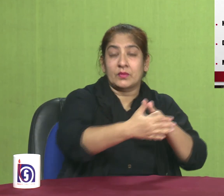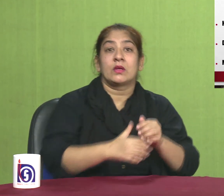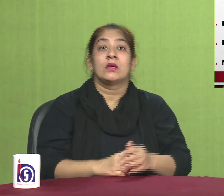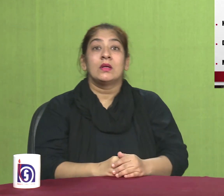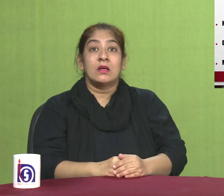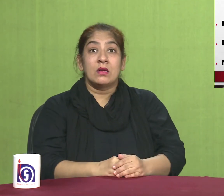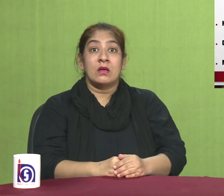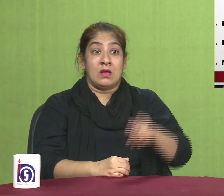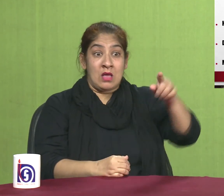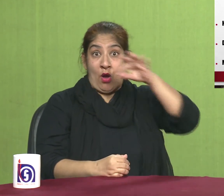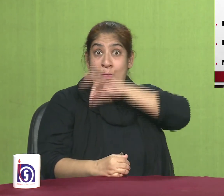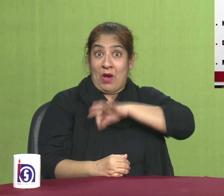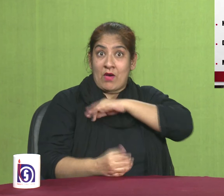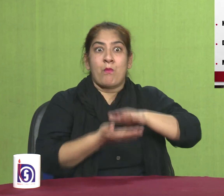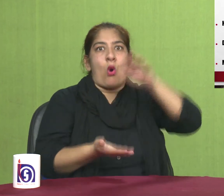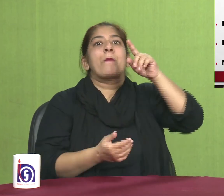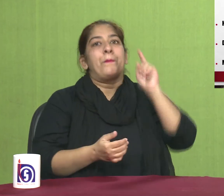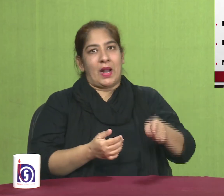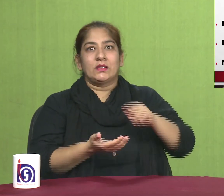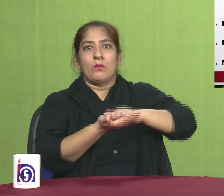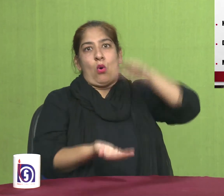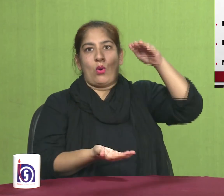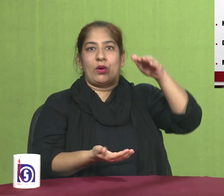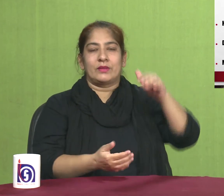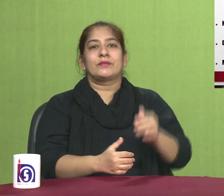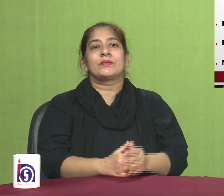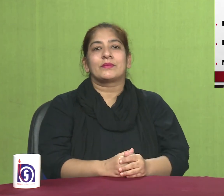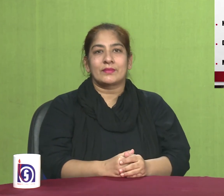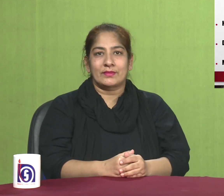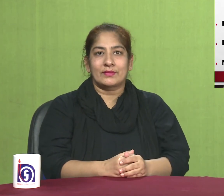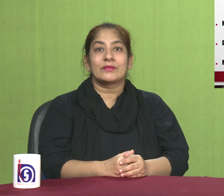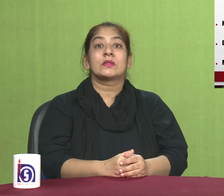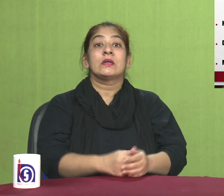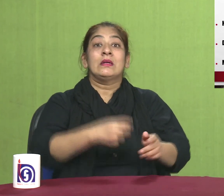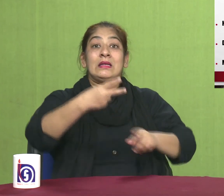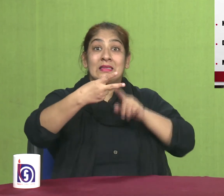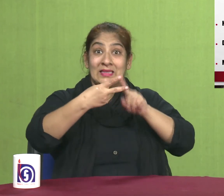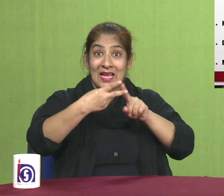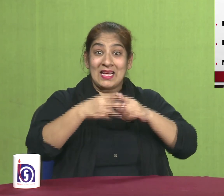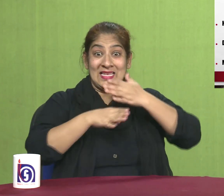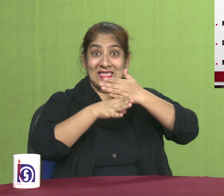Now let's understand the limitations. First one is really high profit is needed.